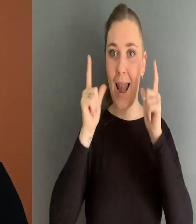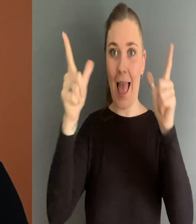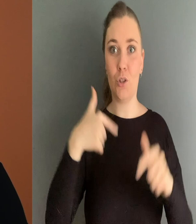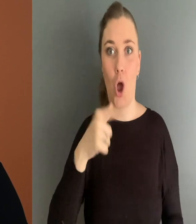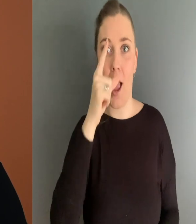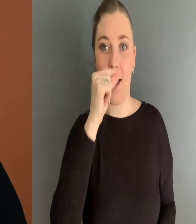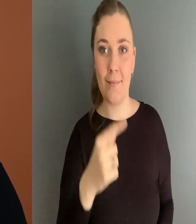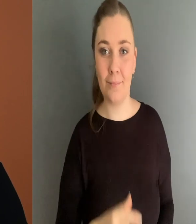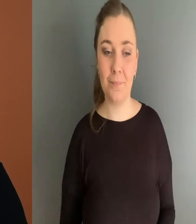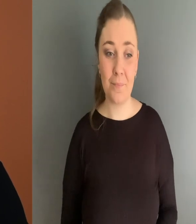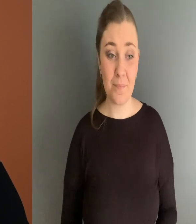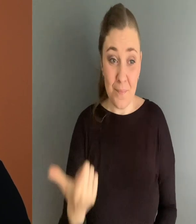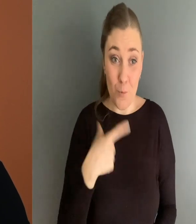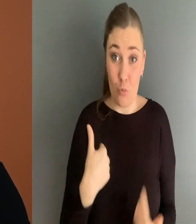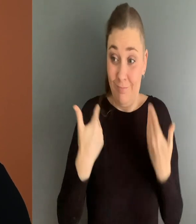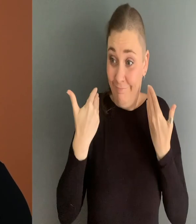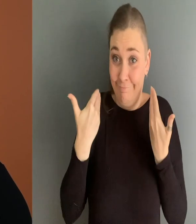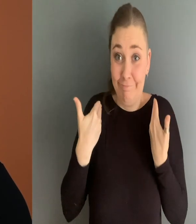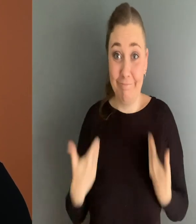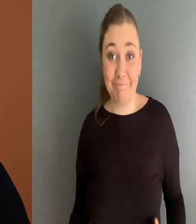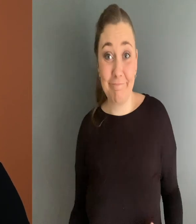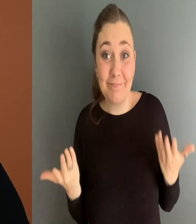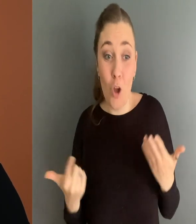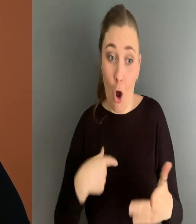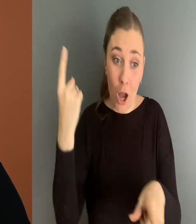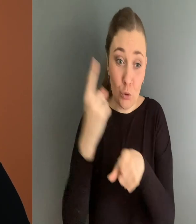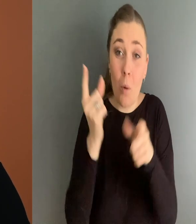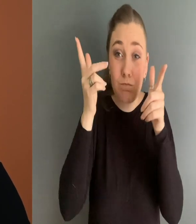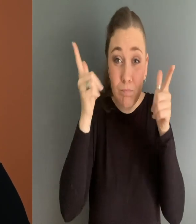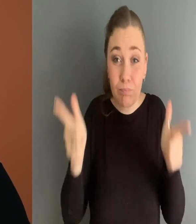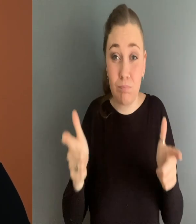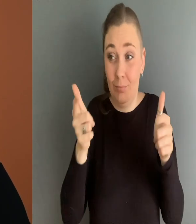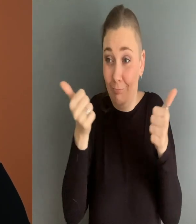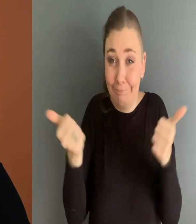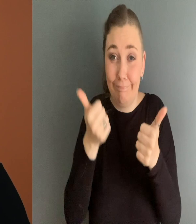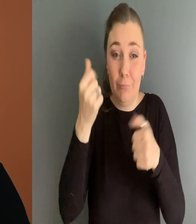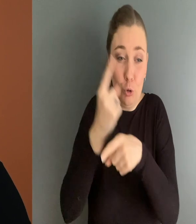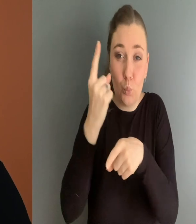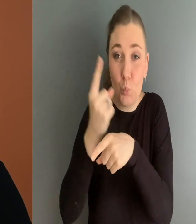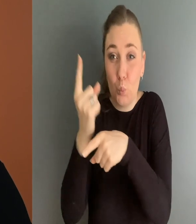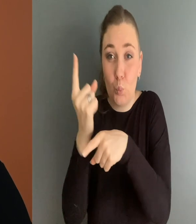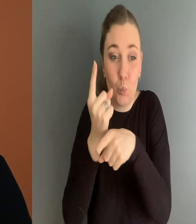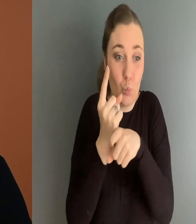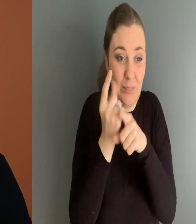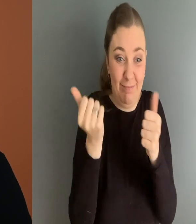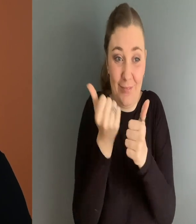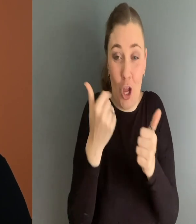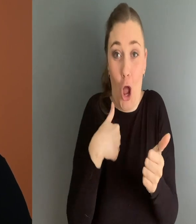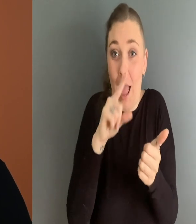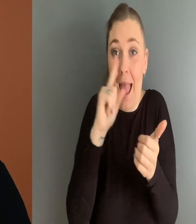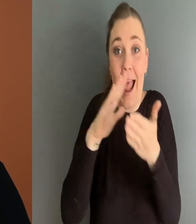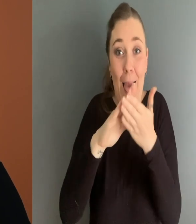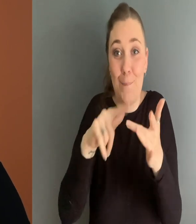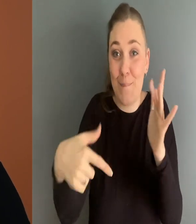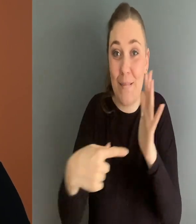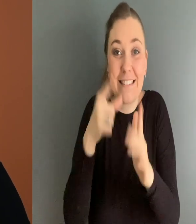because that's what i am i talk a lot all the time and it's i can't help